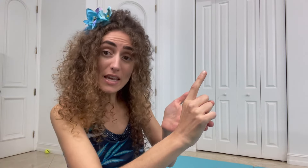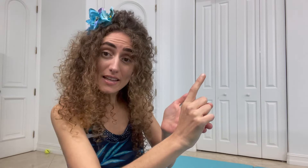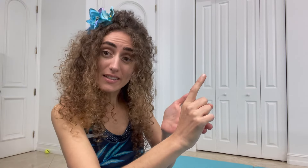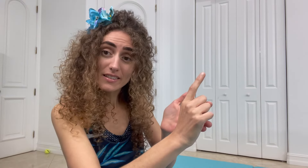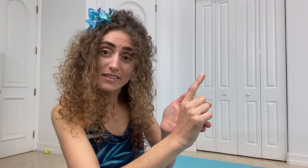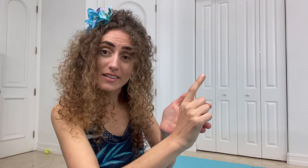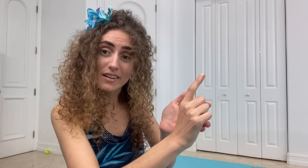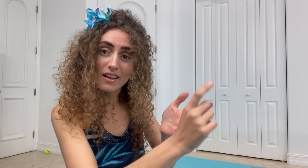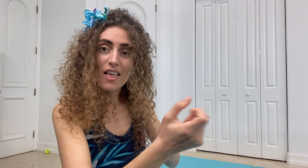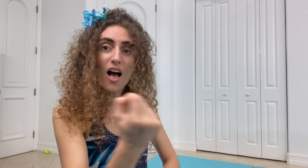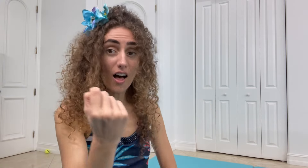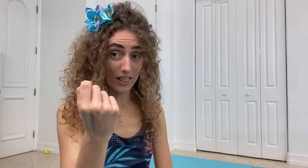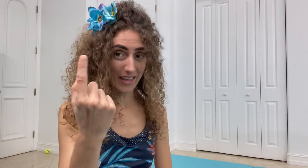10 weeks.